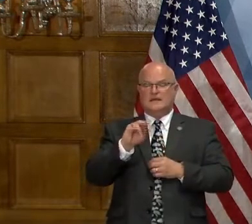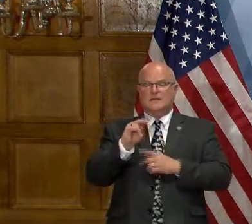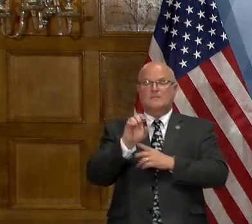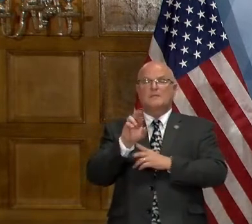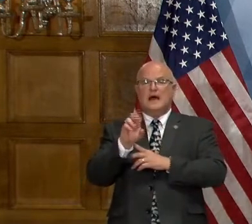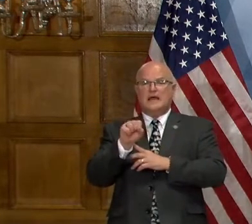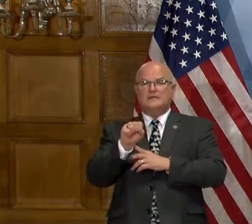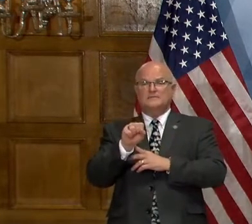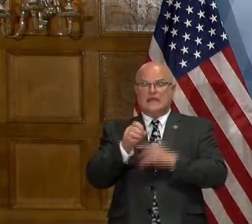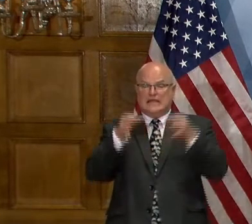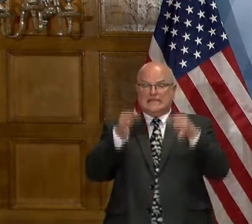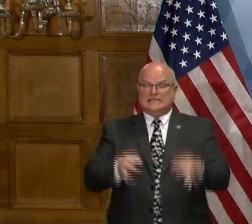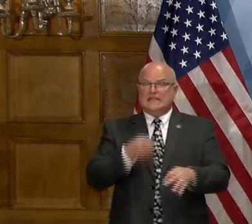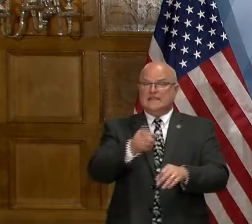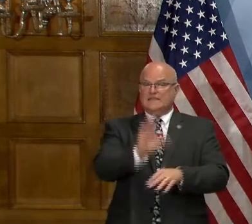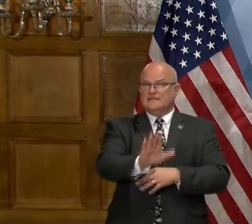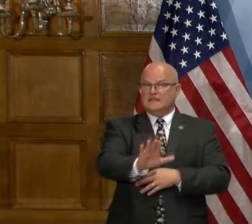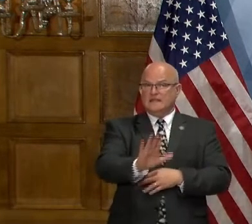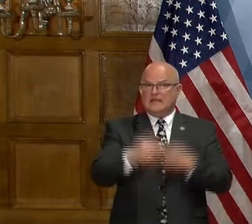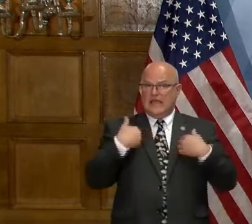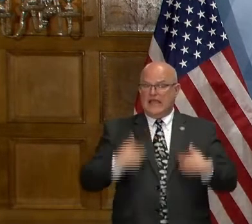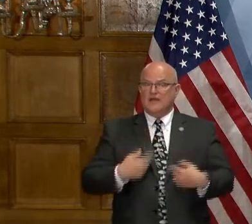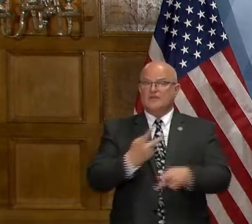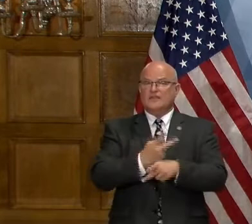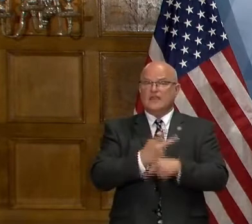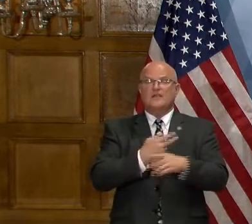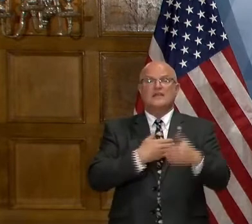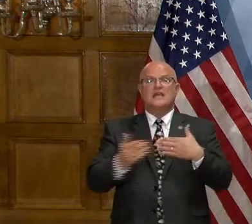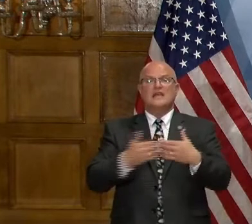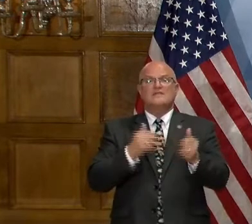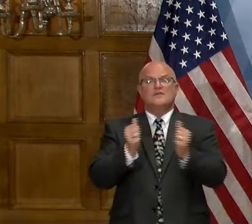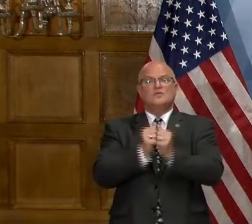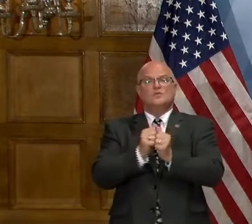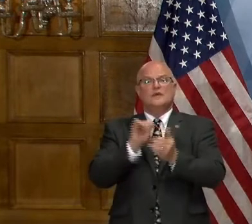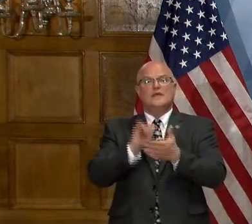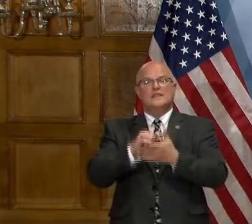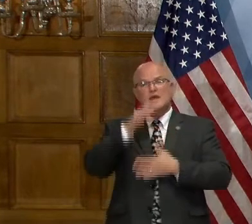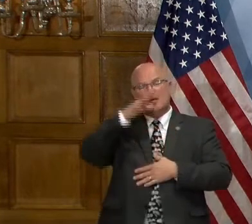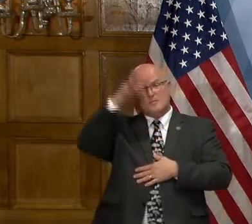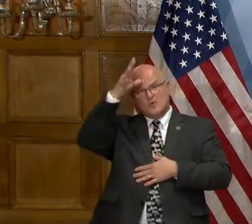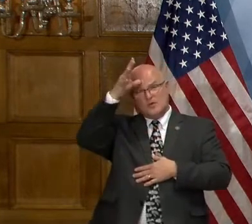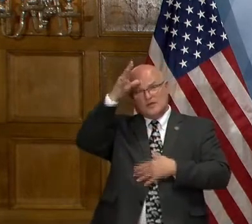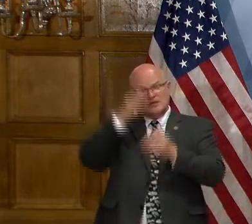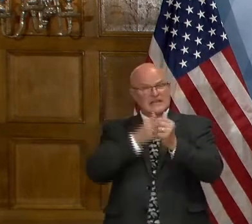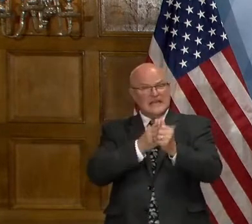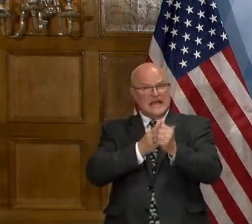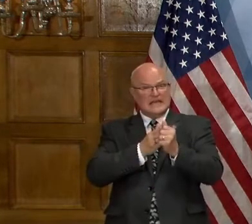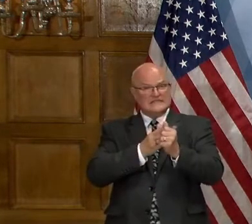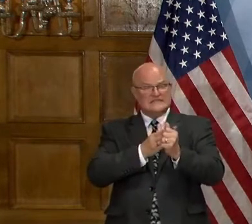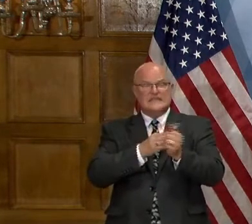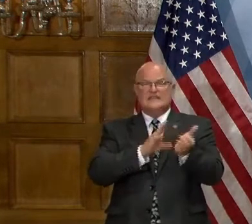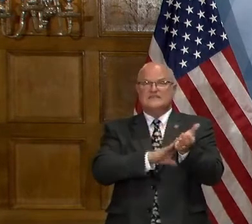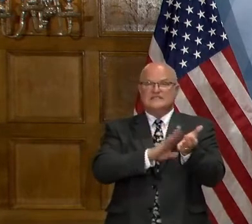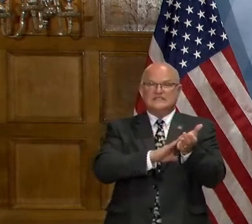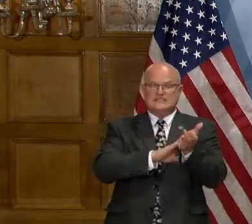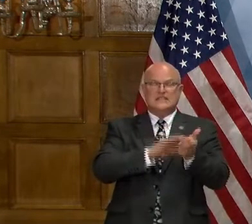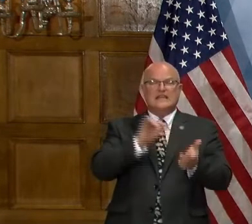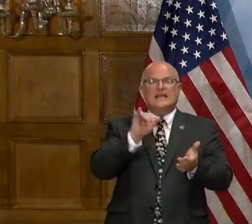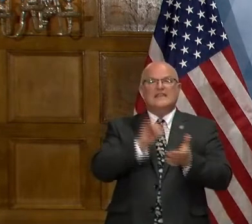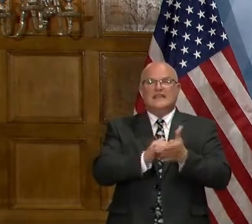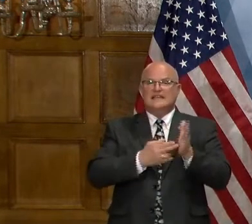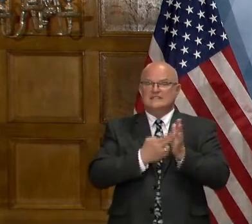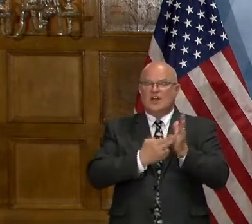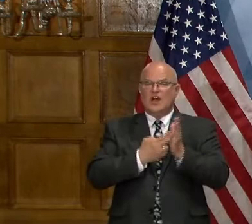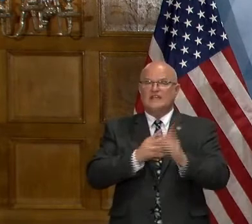the decisions that they make on their own health care, even if with the parental guidance in it and physician in it. That's an